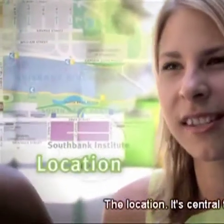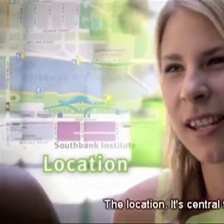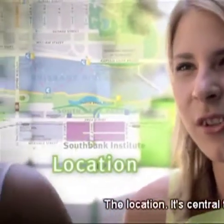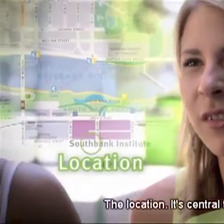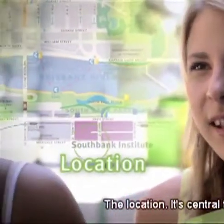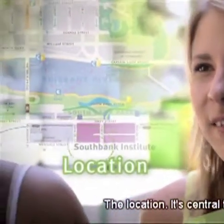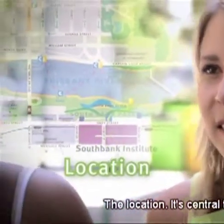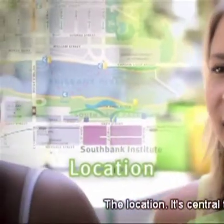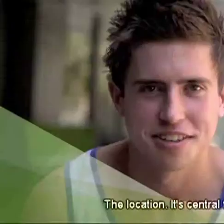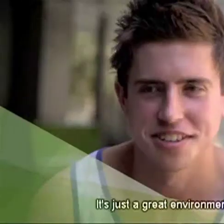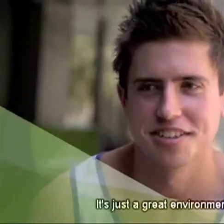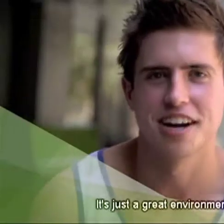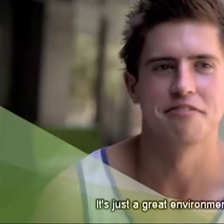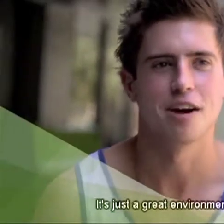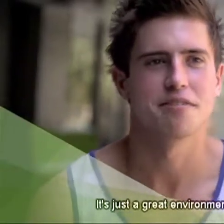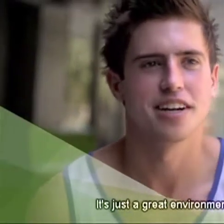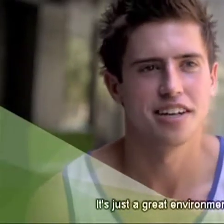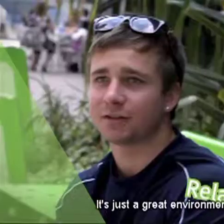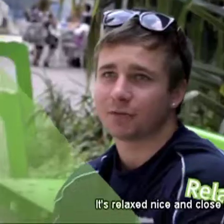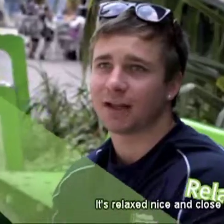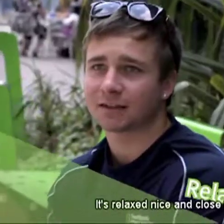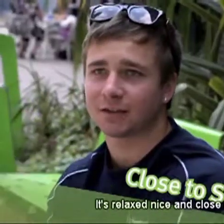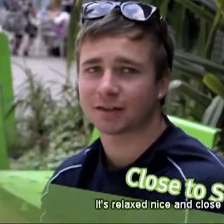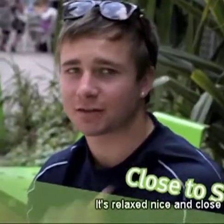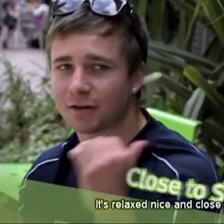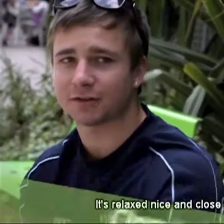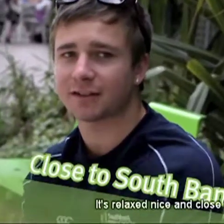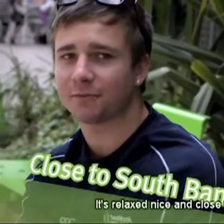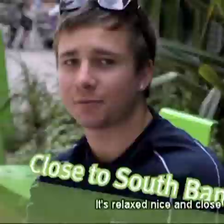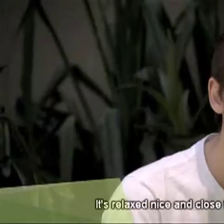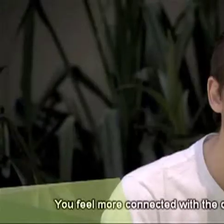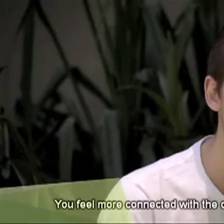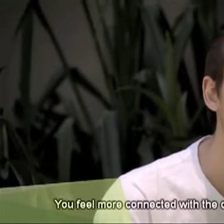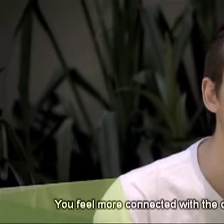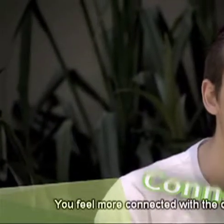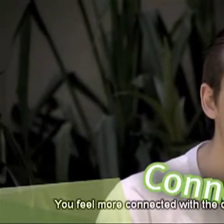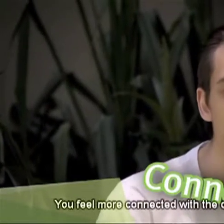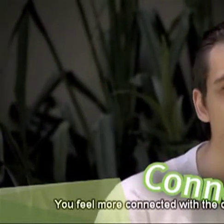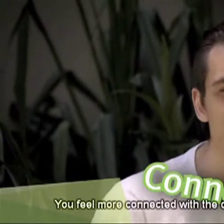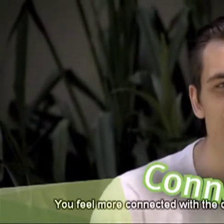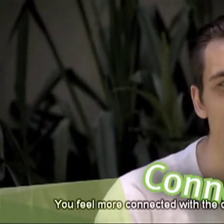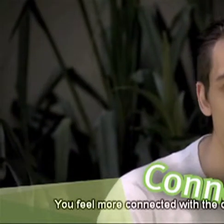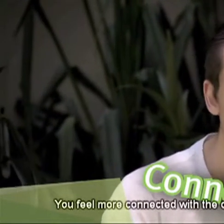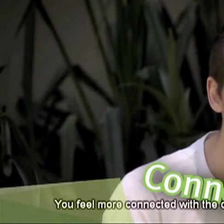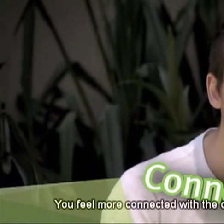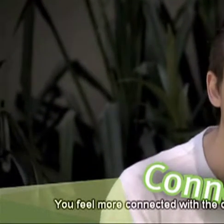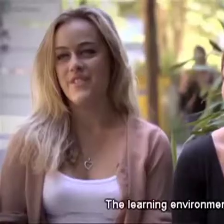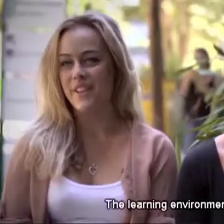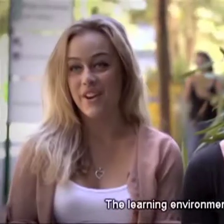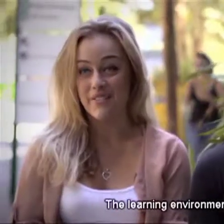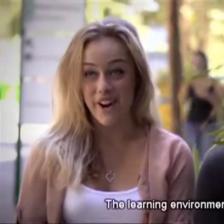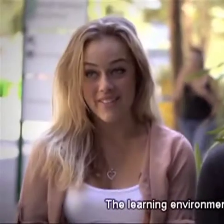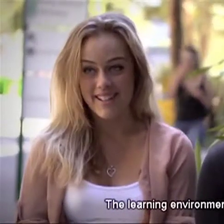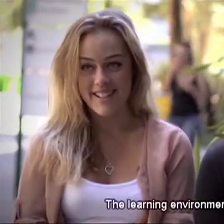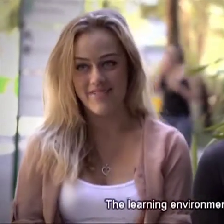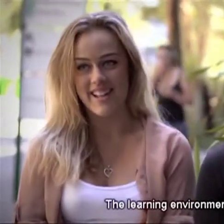location, it's central to everything. It's just a great environment around here. It's relaxed, nice and close to Southbank. You feel more connected with the community around here. The